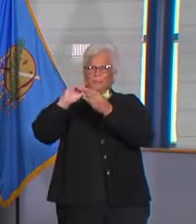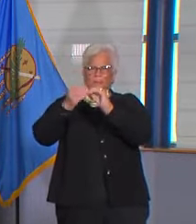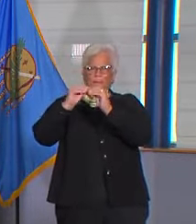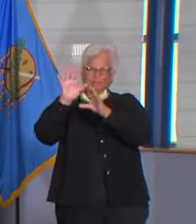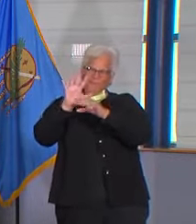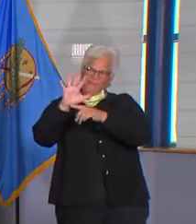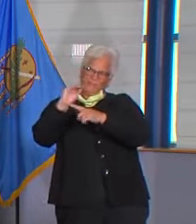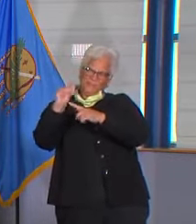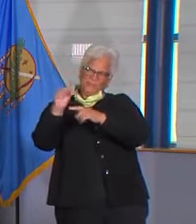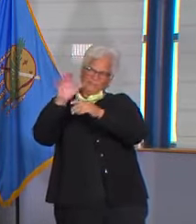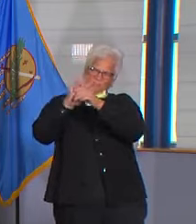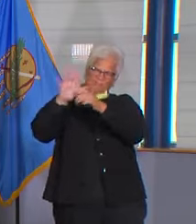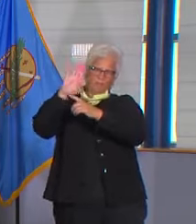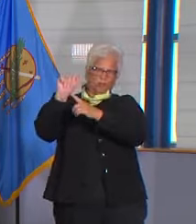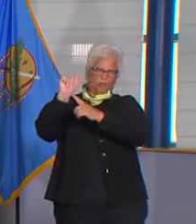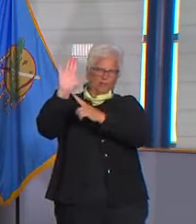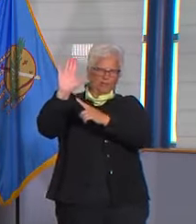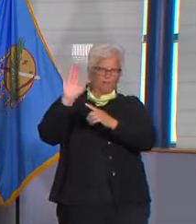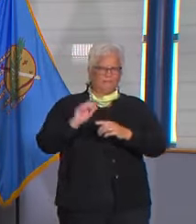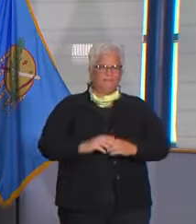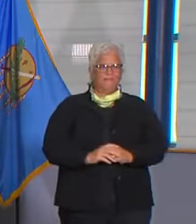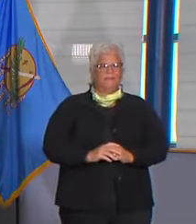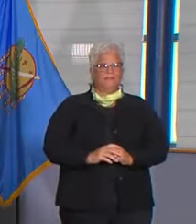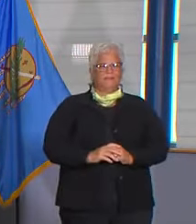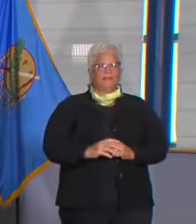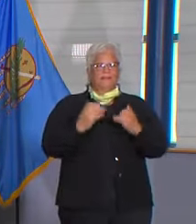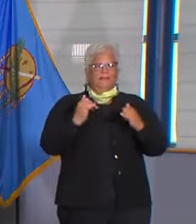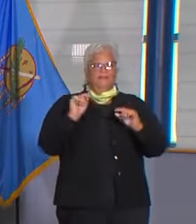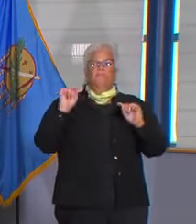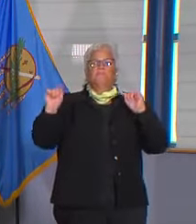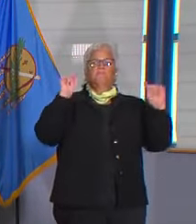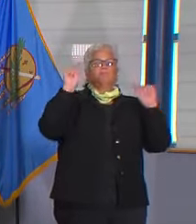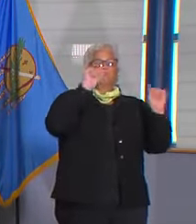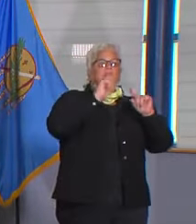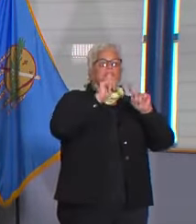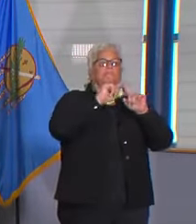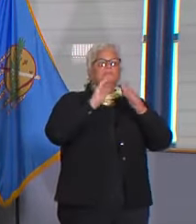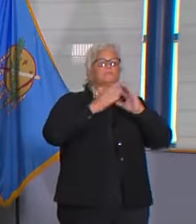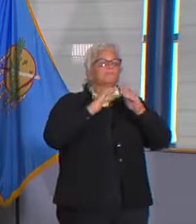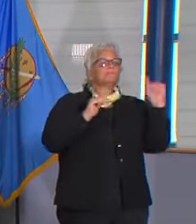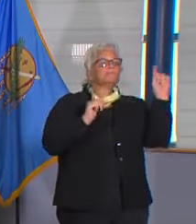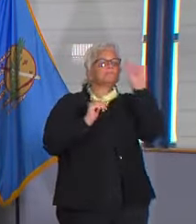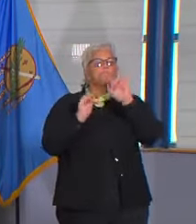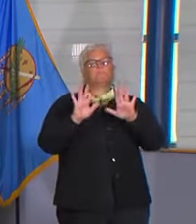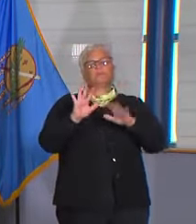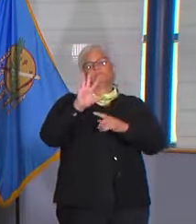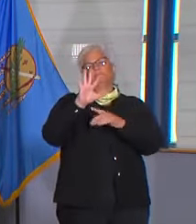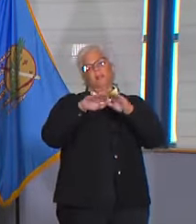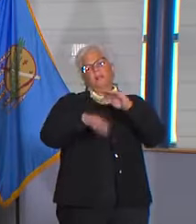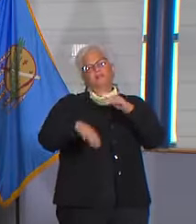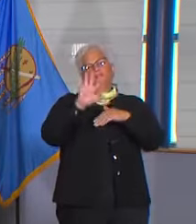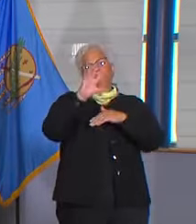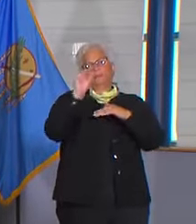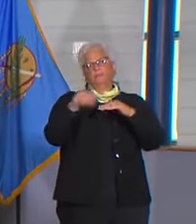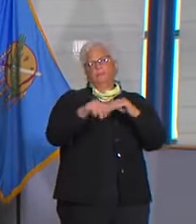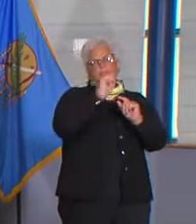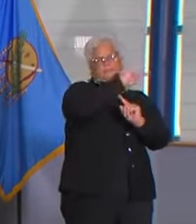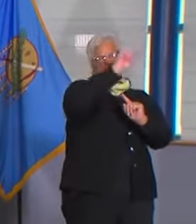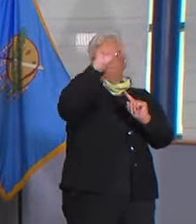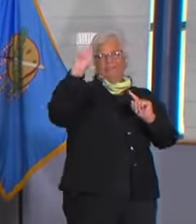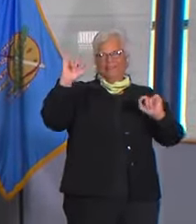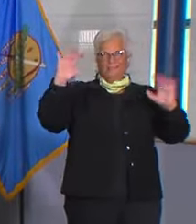less than 5% of our cases. As many of you know, the White House Coronavirus Task Force has